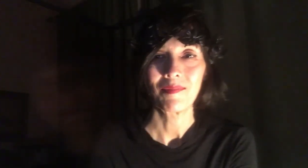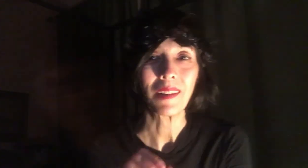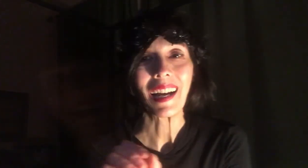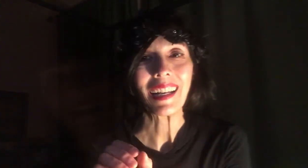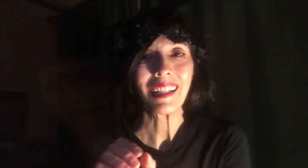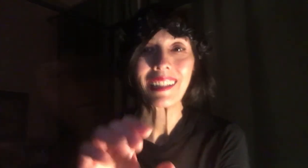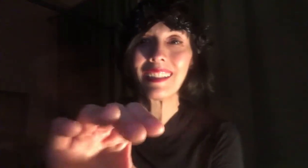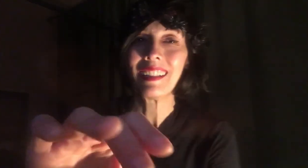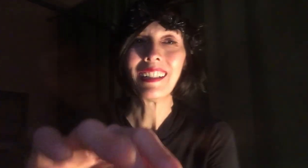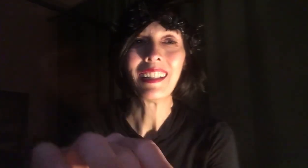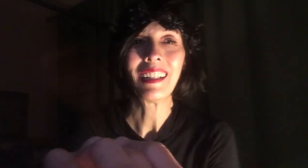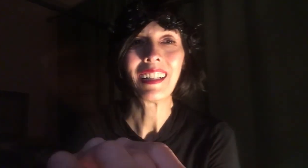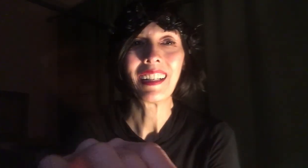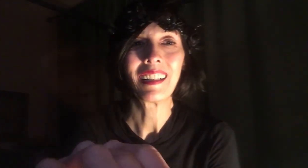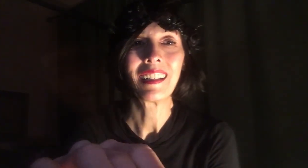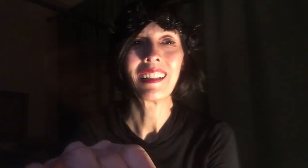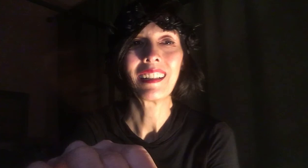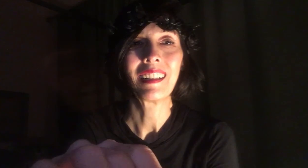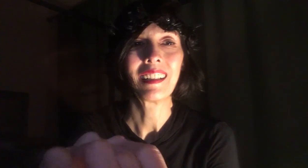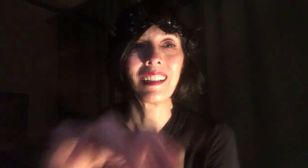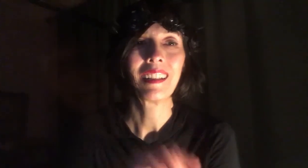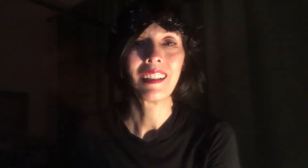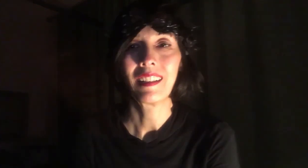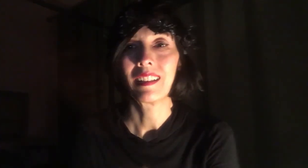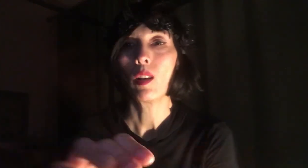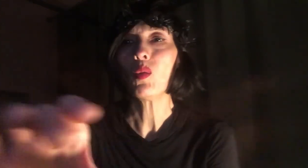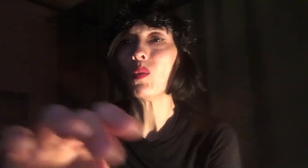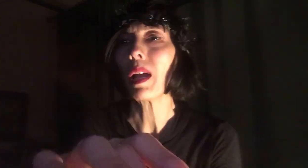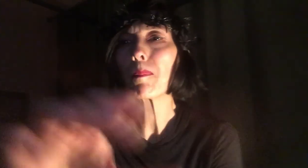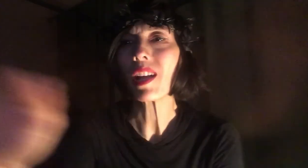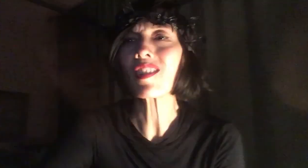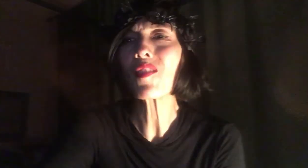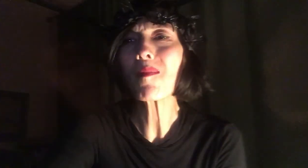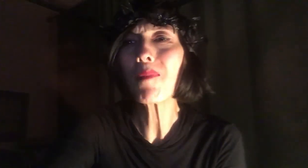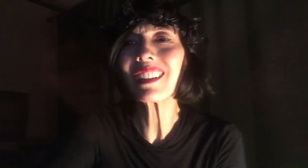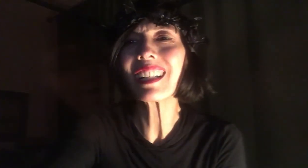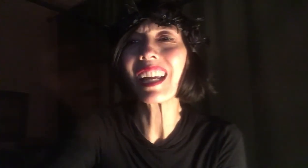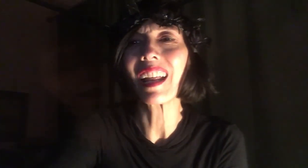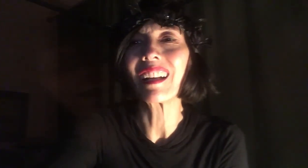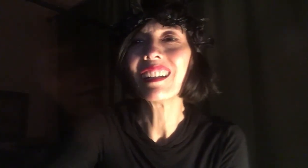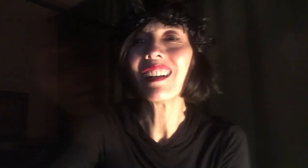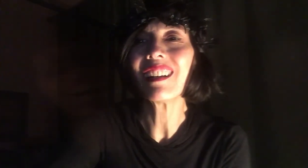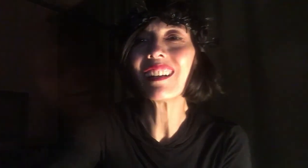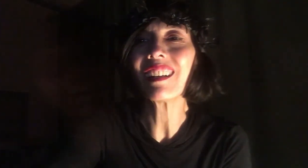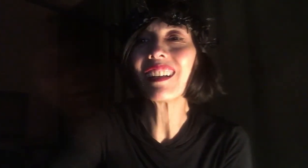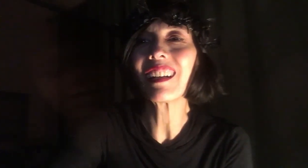Bye. Oh, I pressed the wrong button again. Ah.